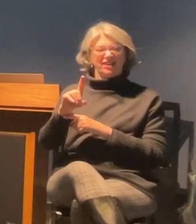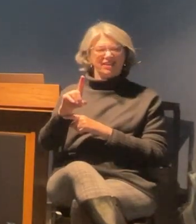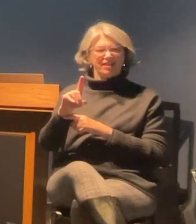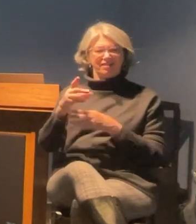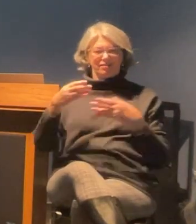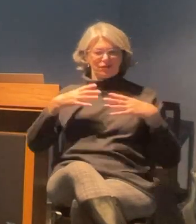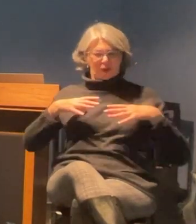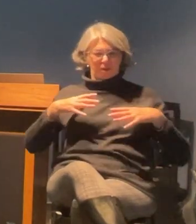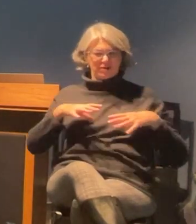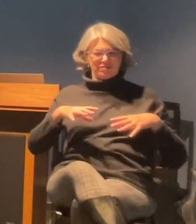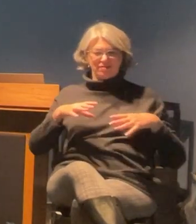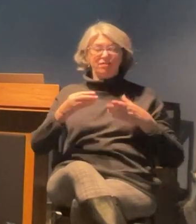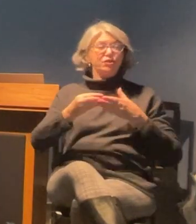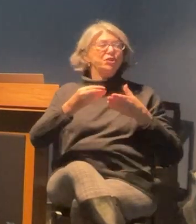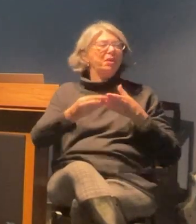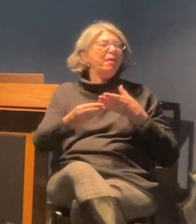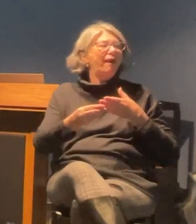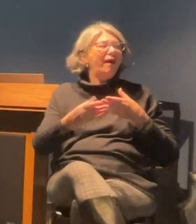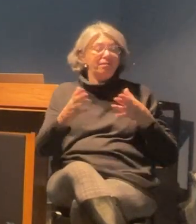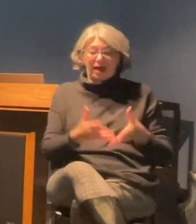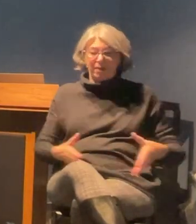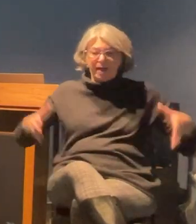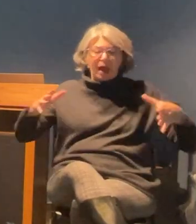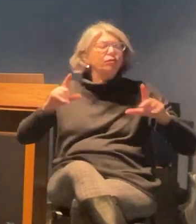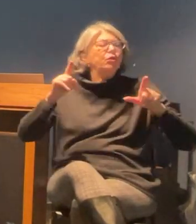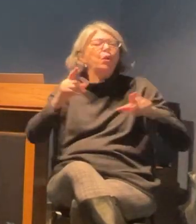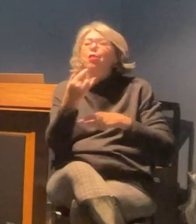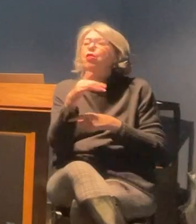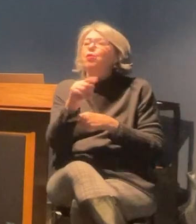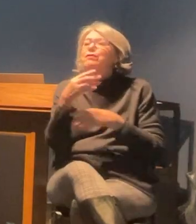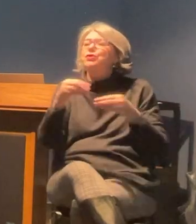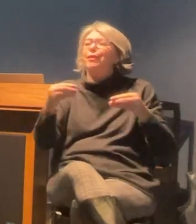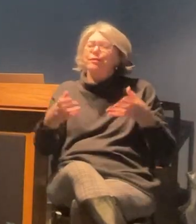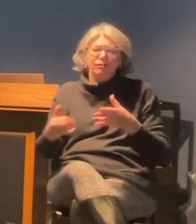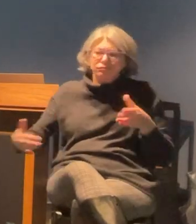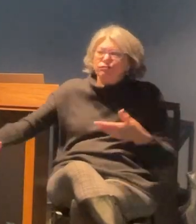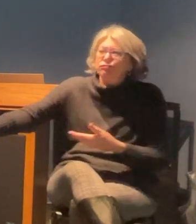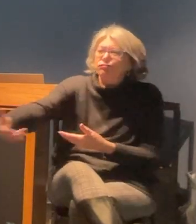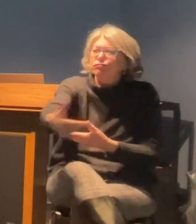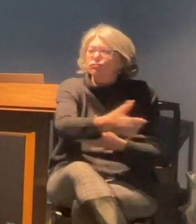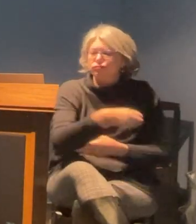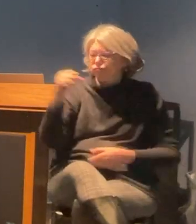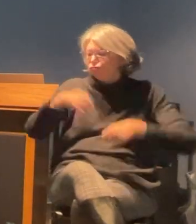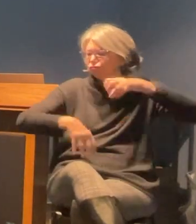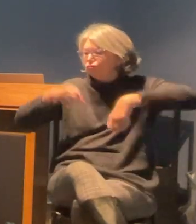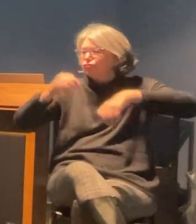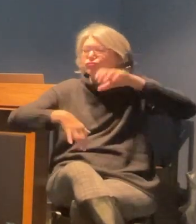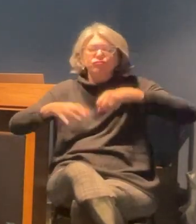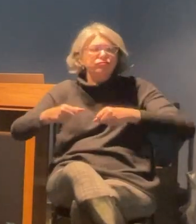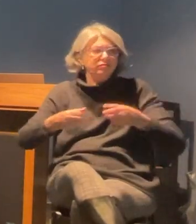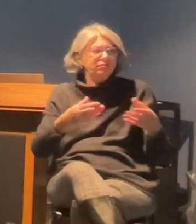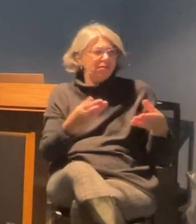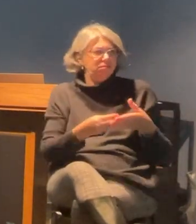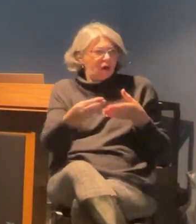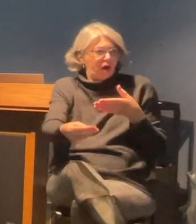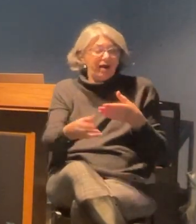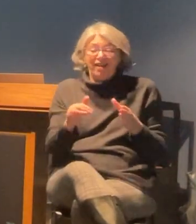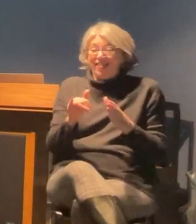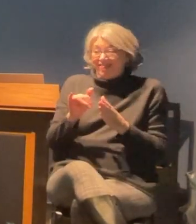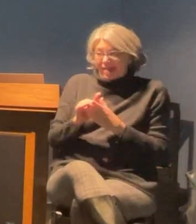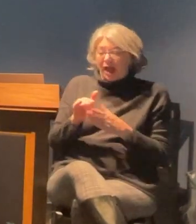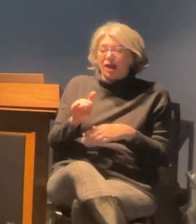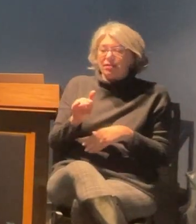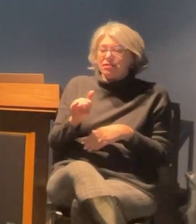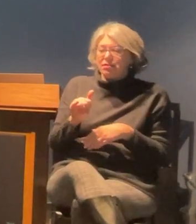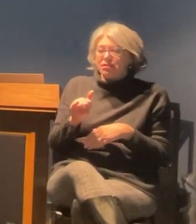that she bought by the pound in thrift stores, and that's in reference